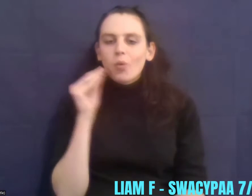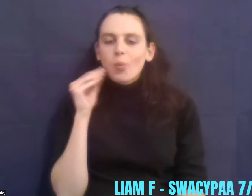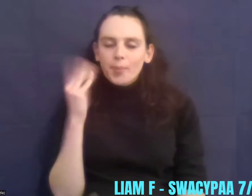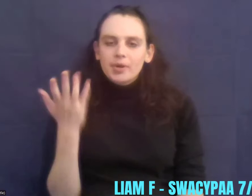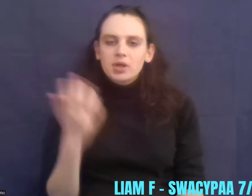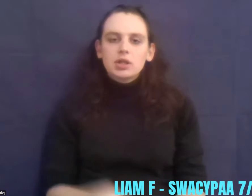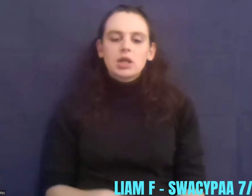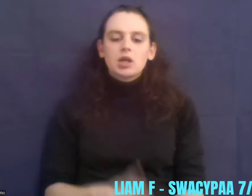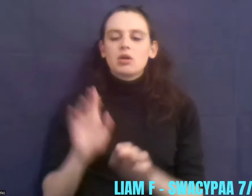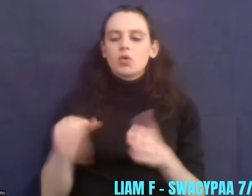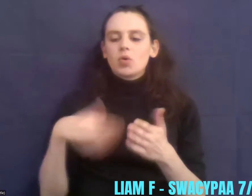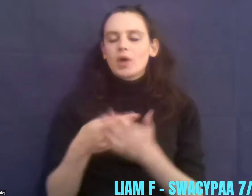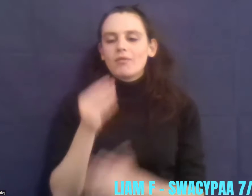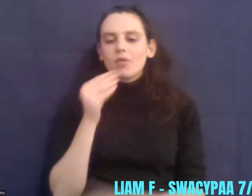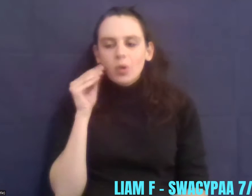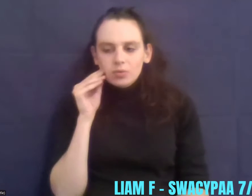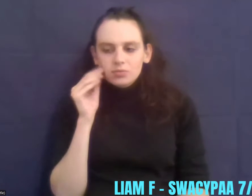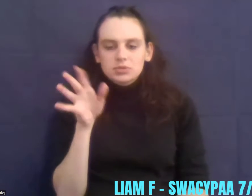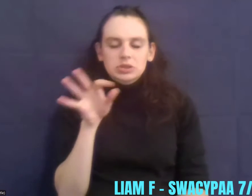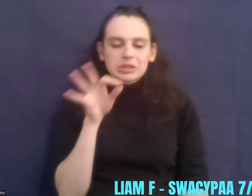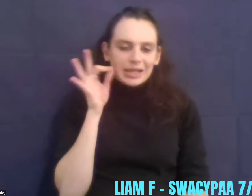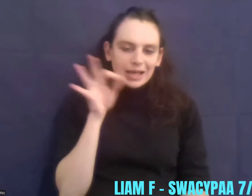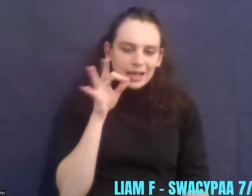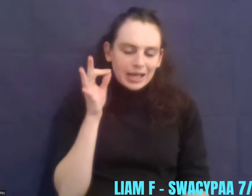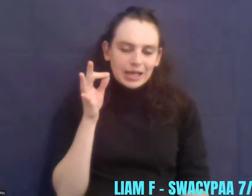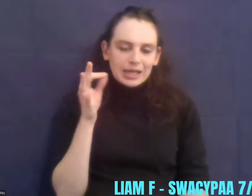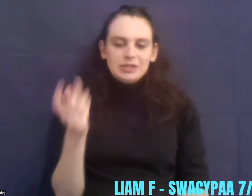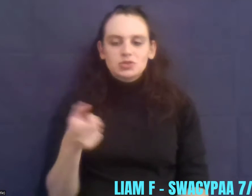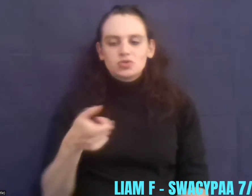getting high, drinking the rest of the night, and doing that every